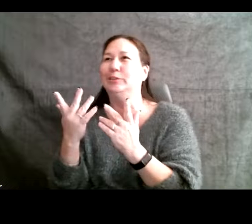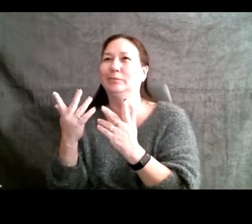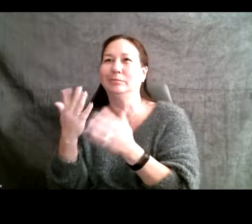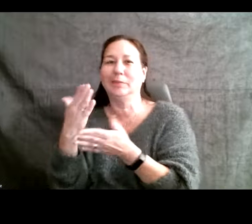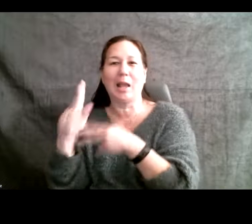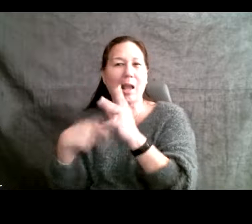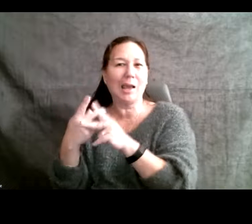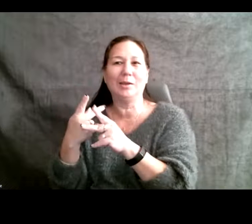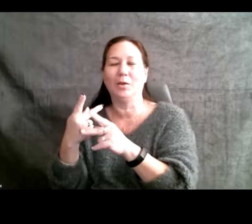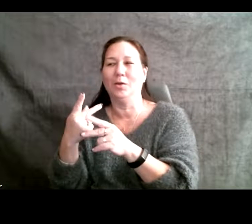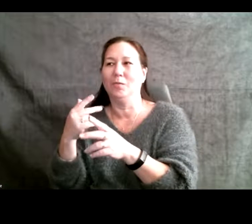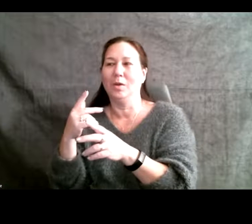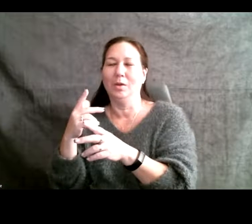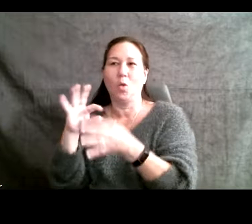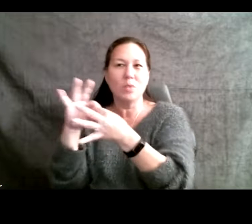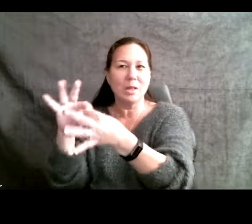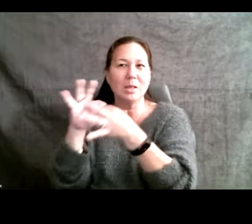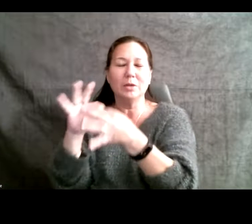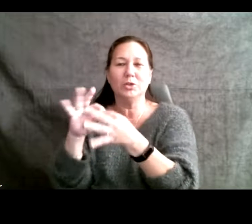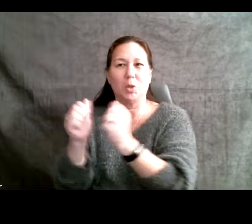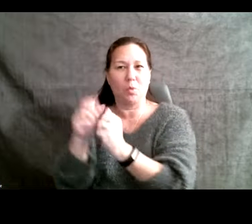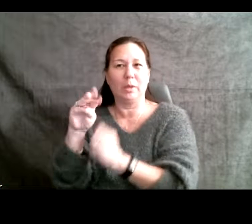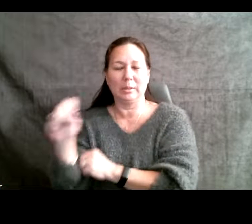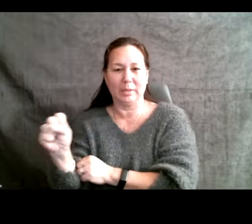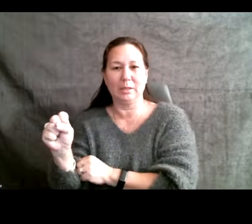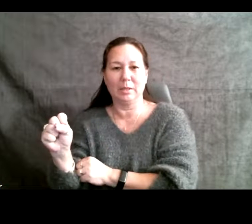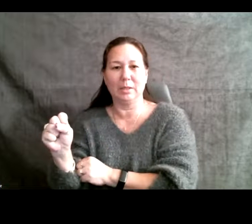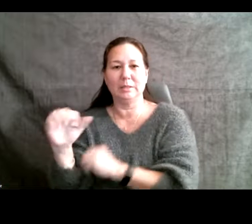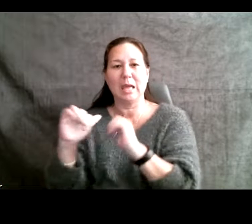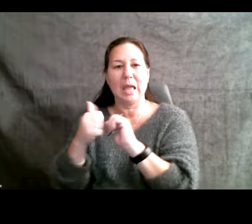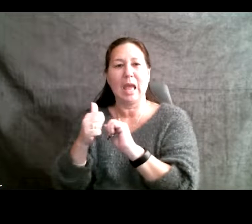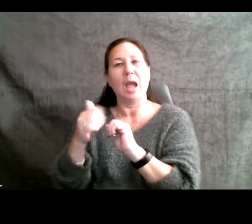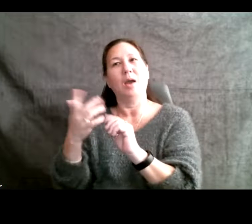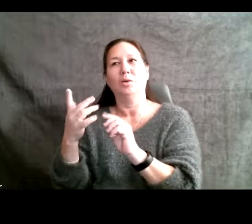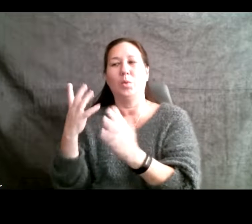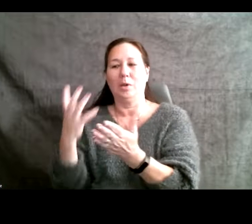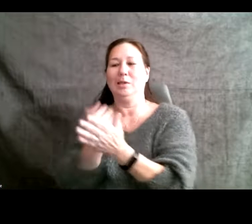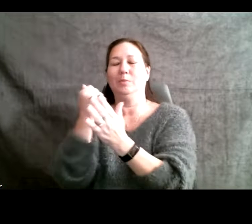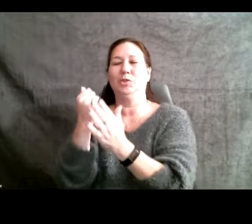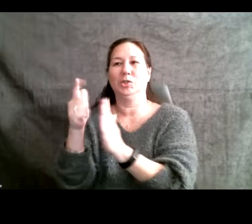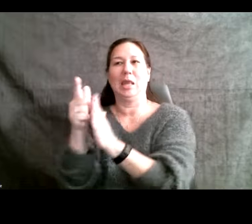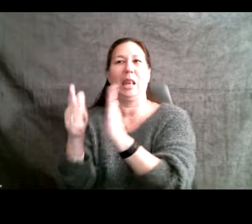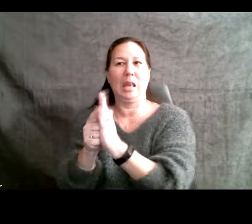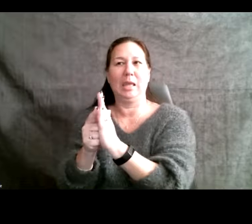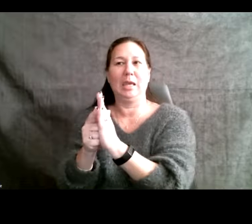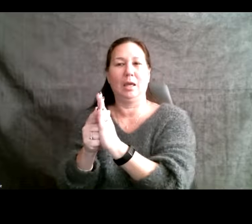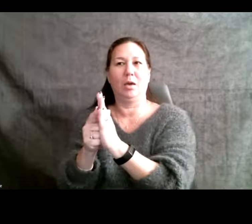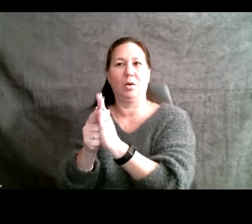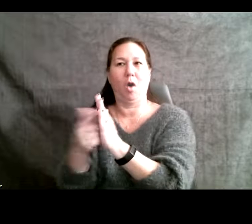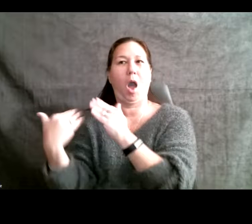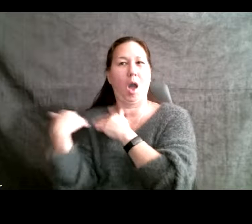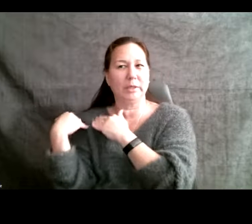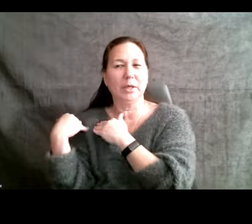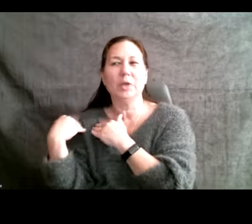those tribes, and it can be worded so that it captures that legal obligation between the state and the tribes. And then there are